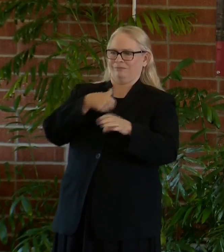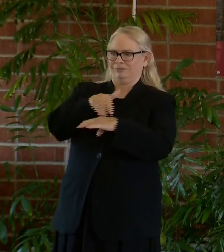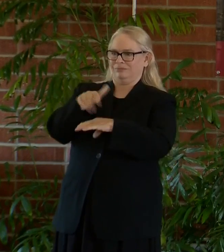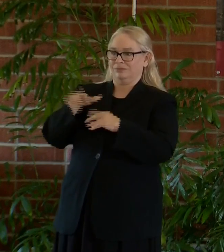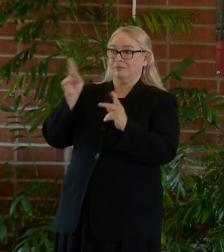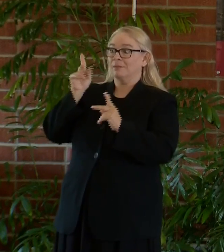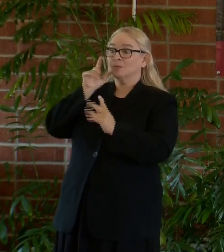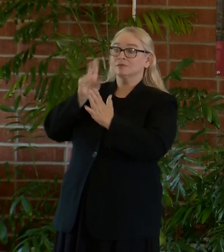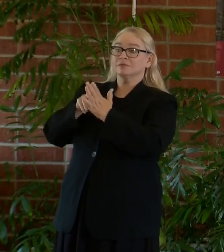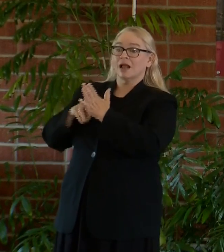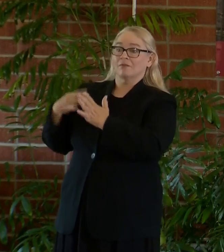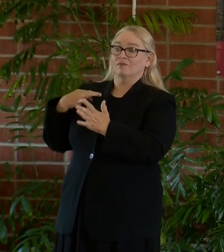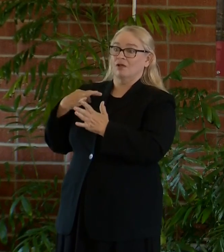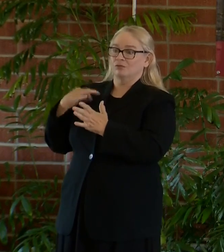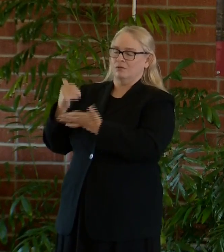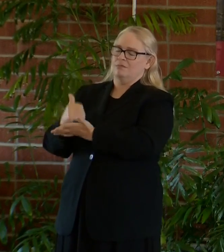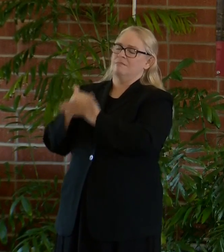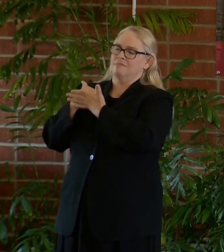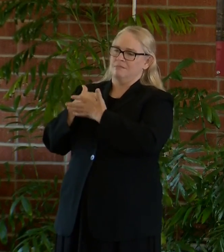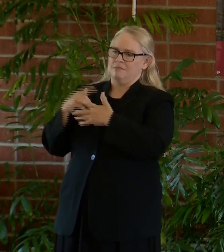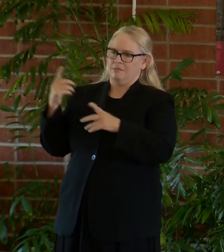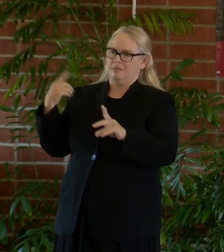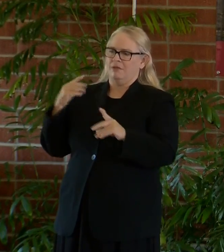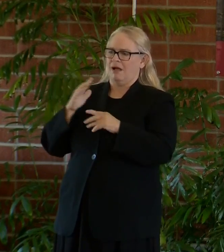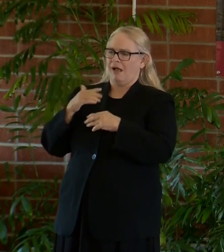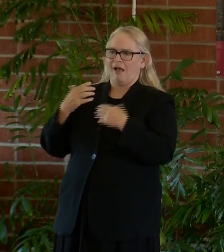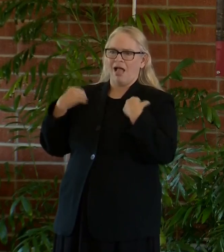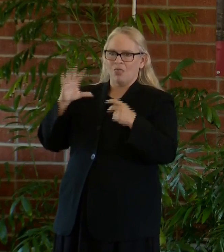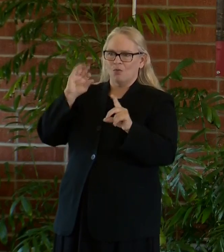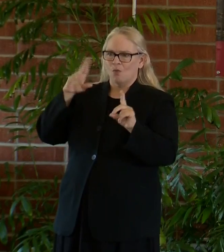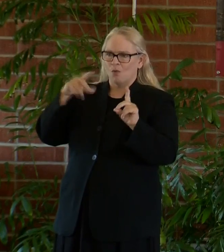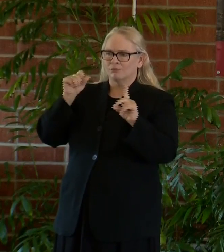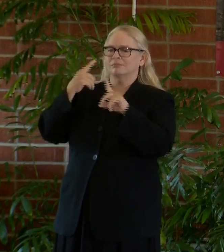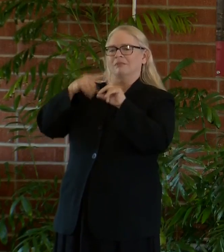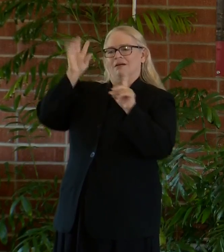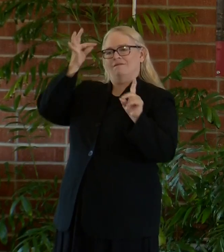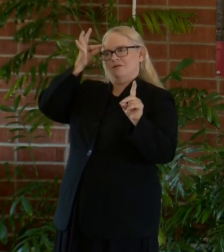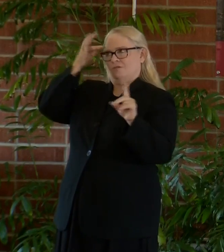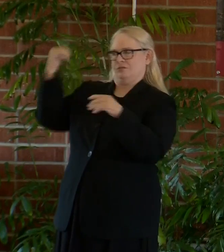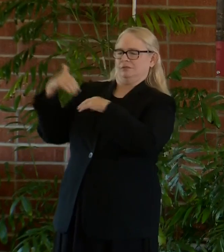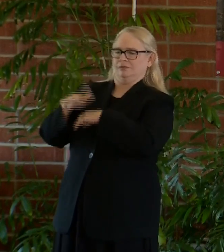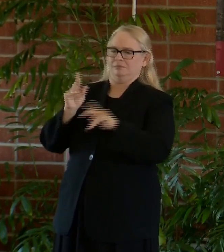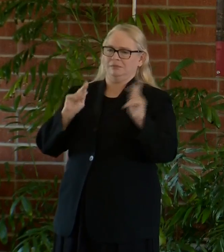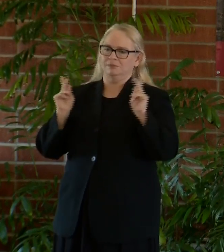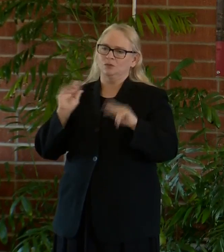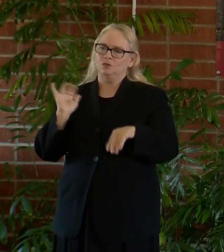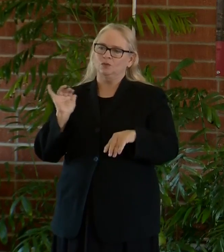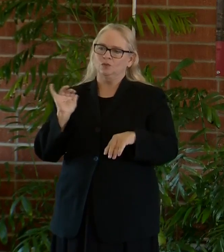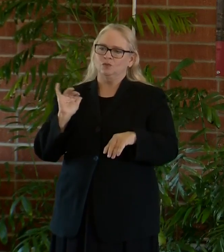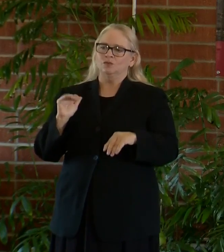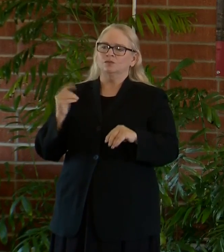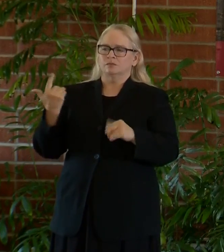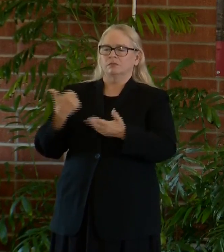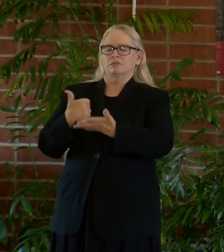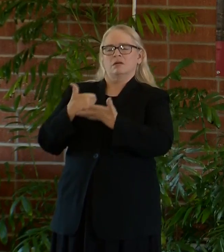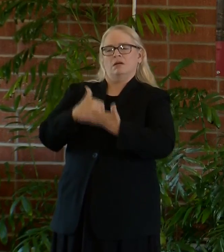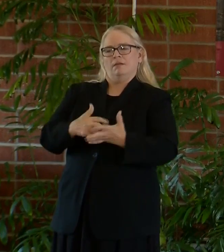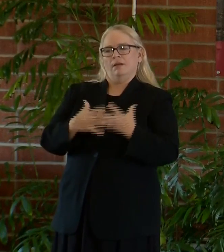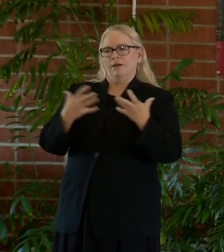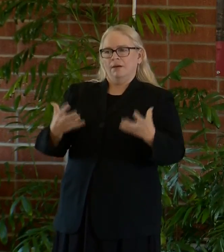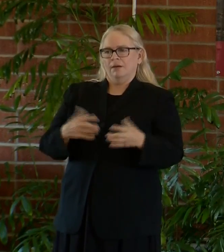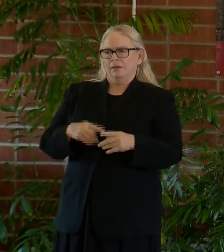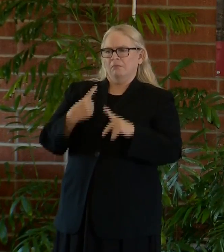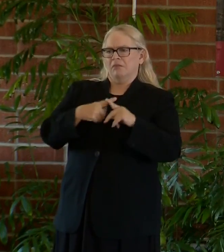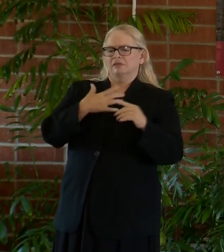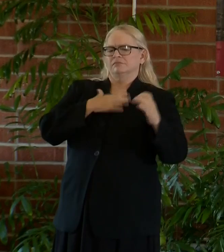in addition to these strike teams that we've assembled that have many, many agency stripes, many that I referenced